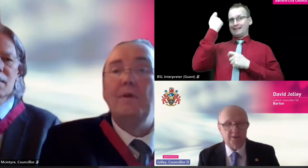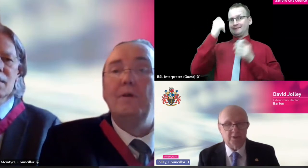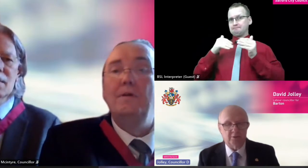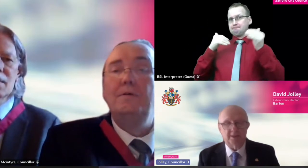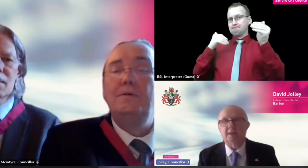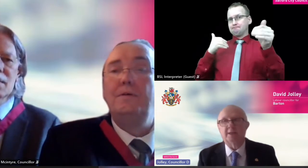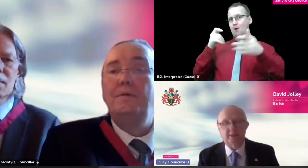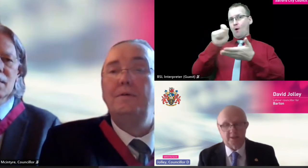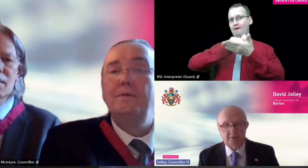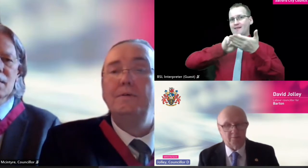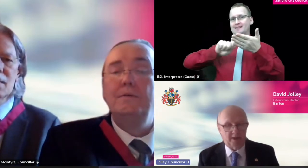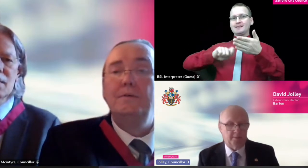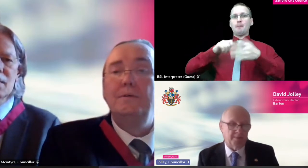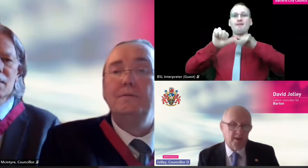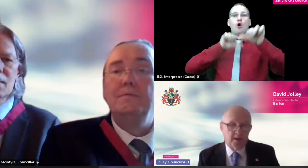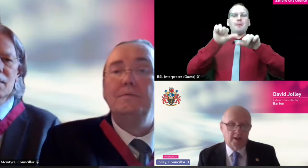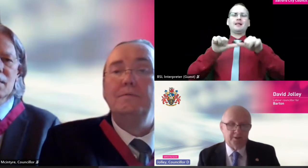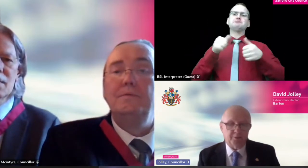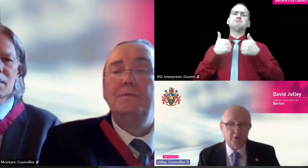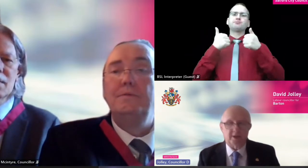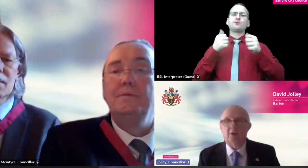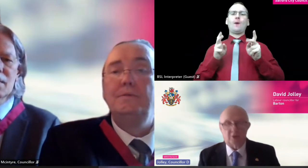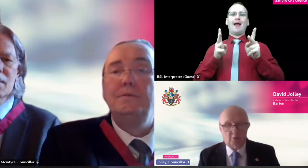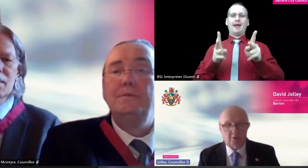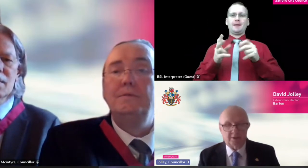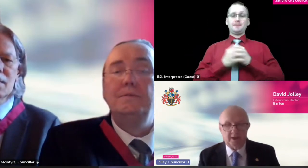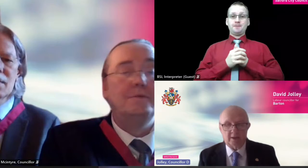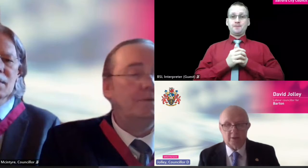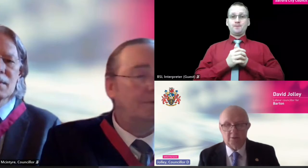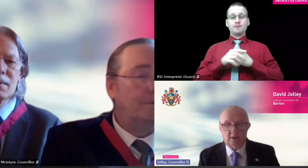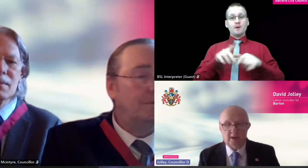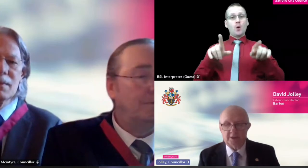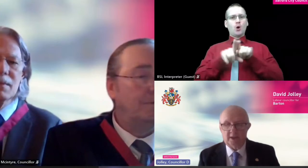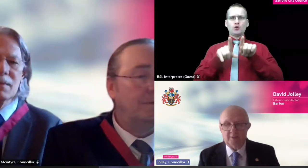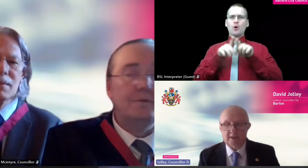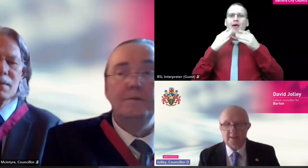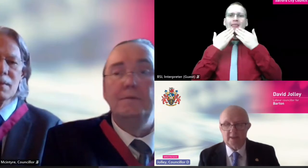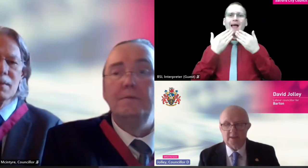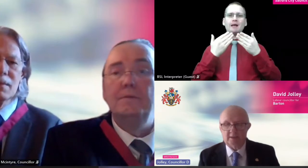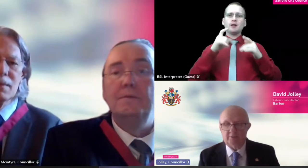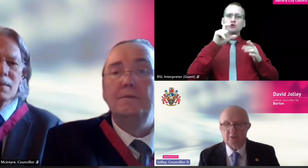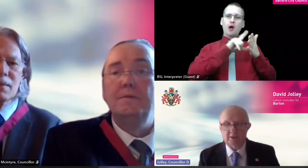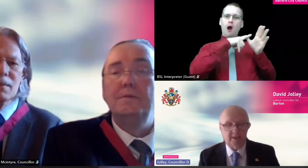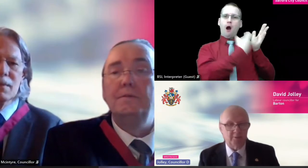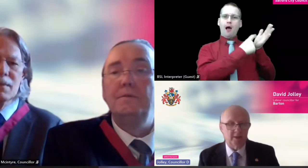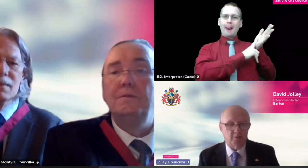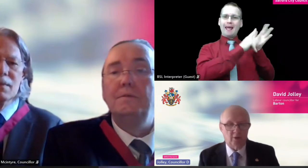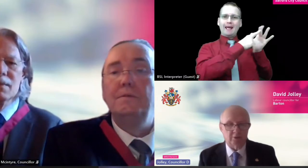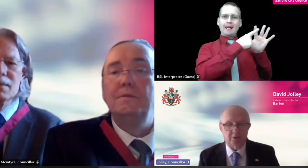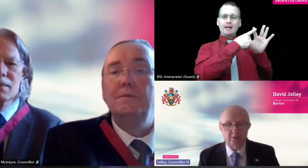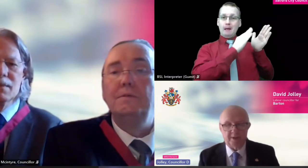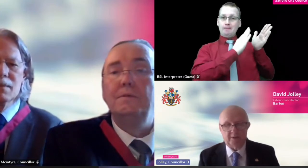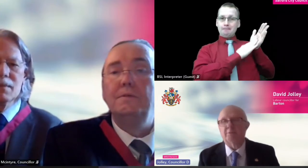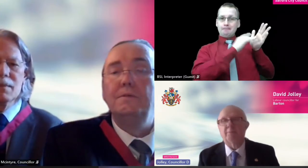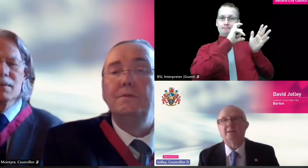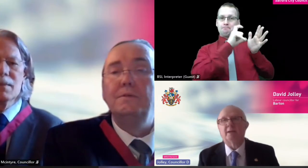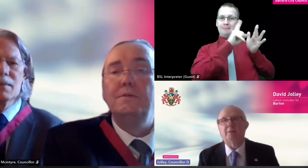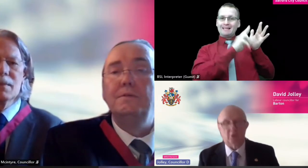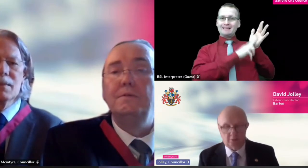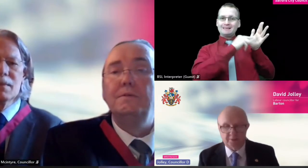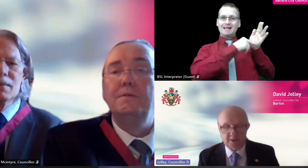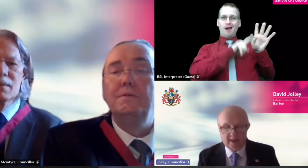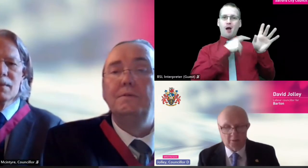perform his duties in a diligent manner. I'll switch on. This point, I also give me great pleasure to Charles Rathbone, our colleague, continuing in the role of assigned to the position